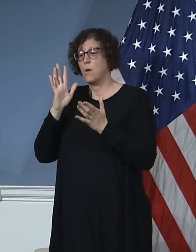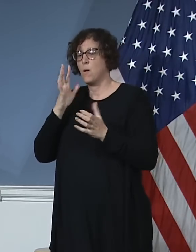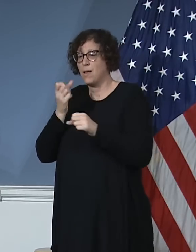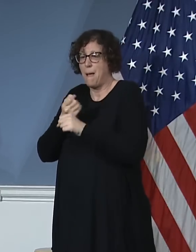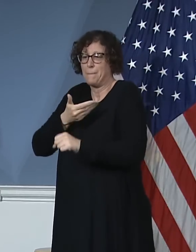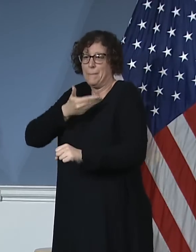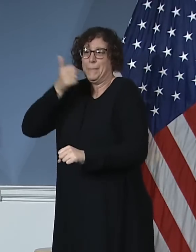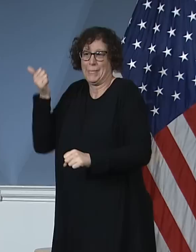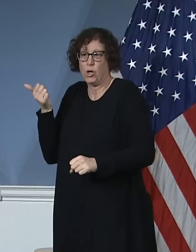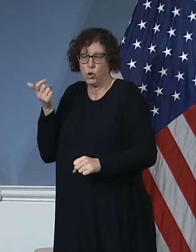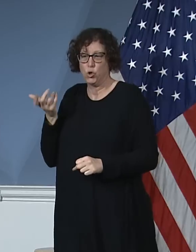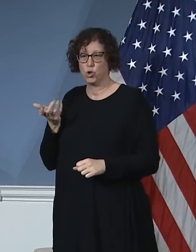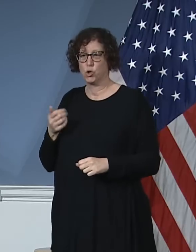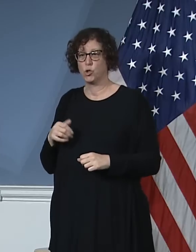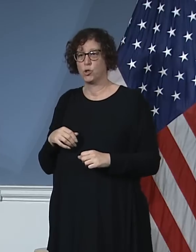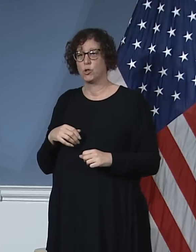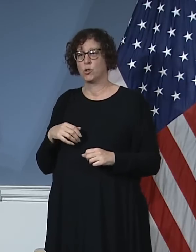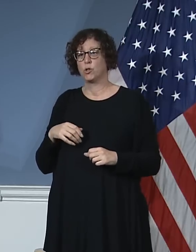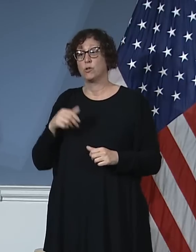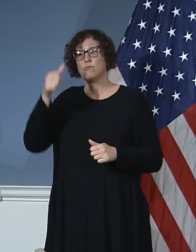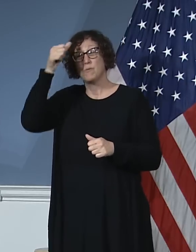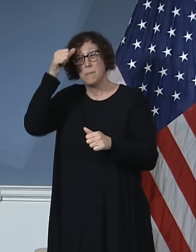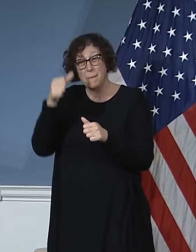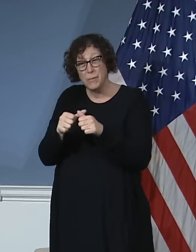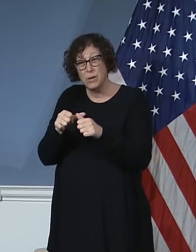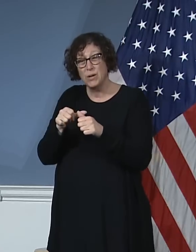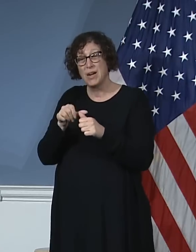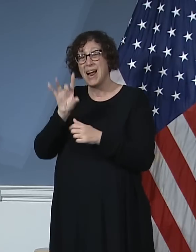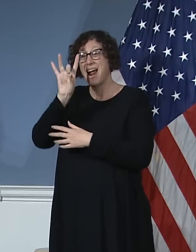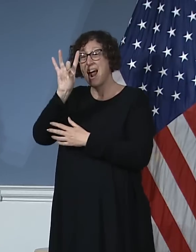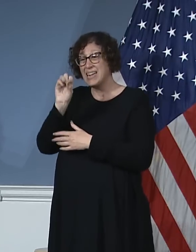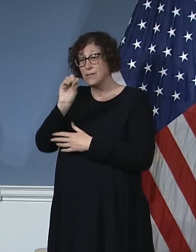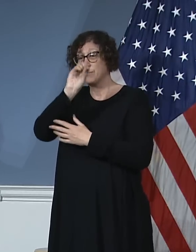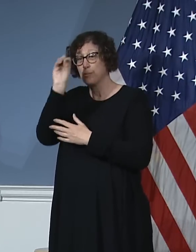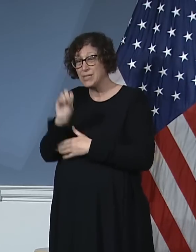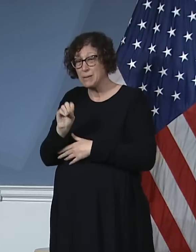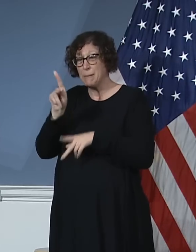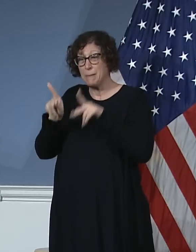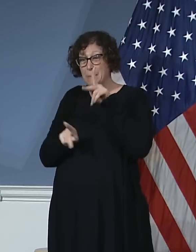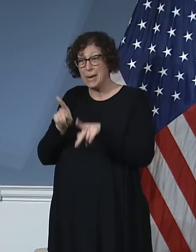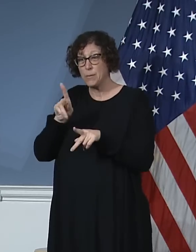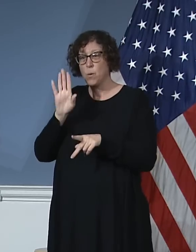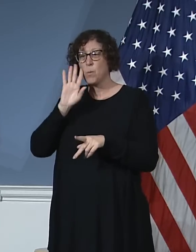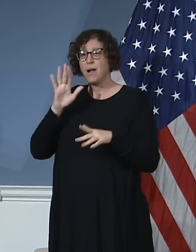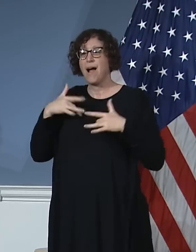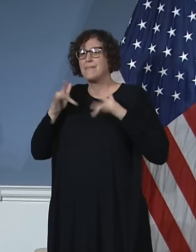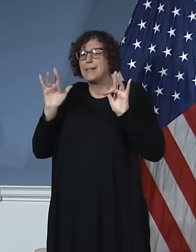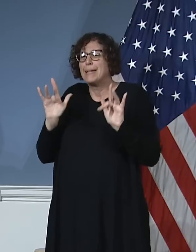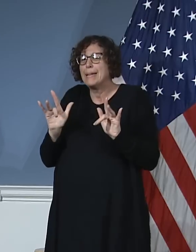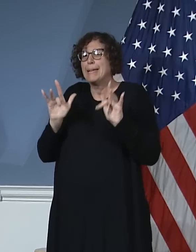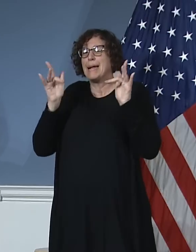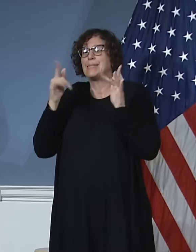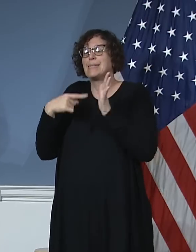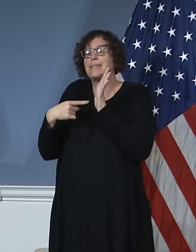do develop symptoms will have mild symptoms, and that usually within about 7 to 10 days, those symptoms will resolve. We want people